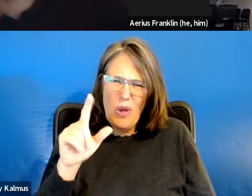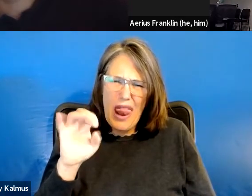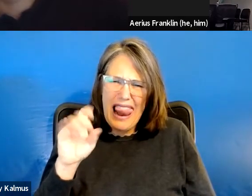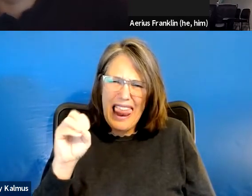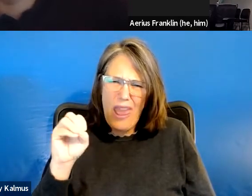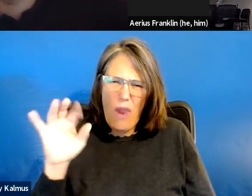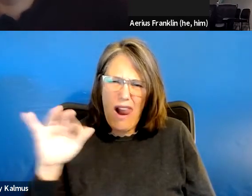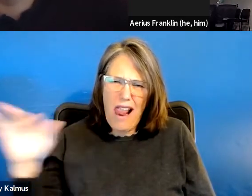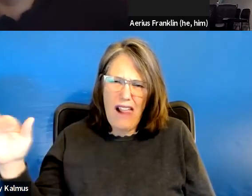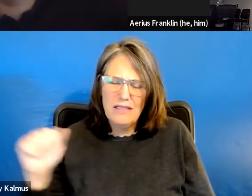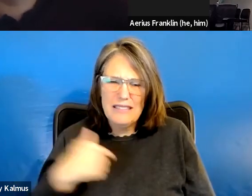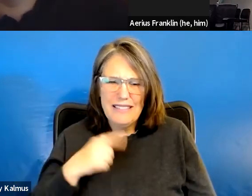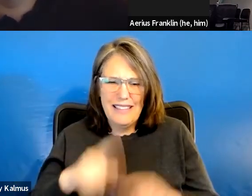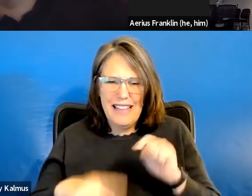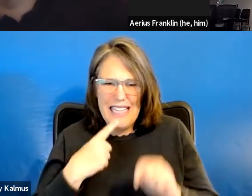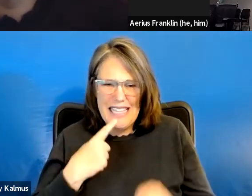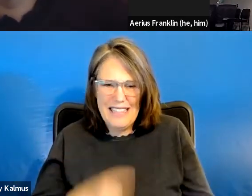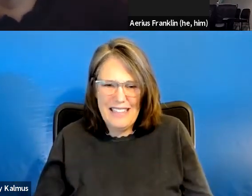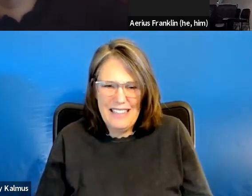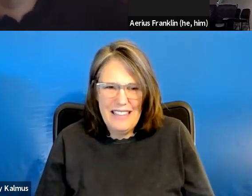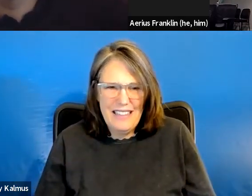say his name either, but yeah, that's Okay. him. Okay.